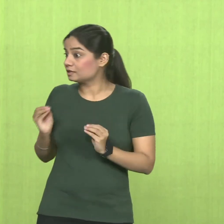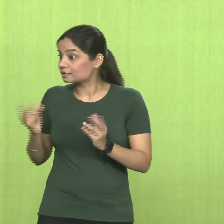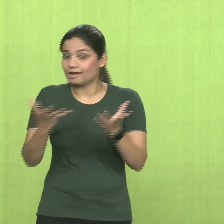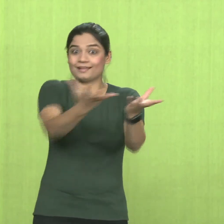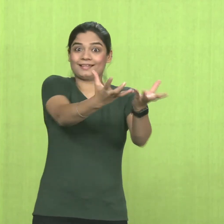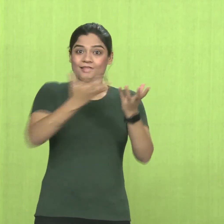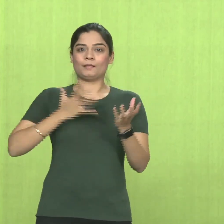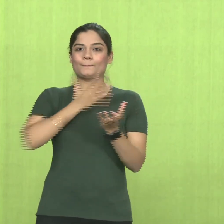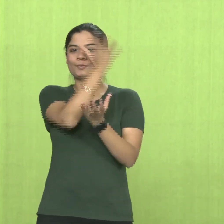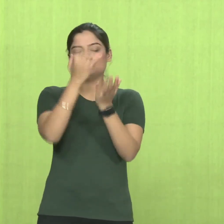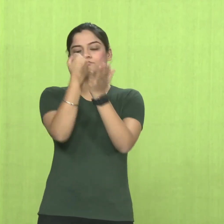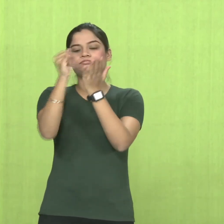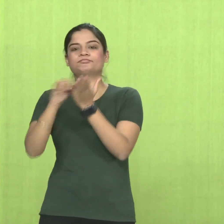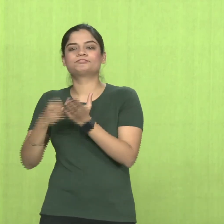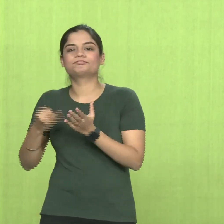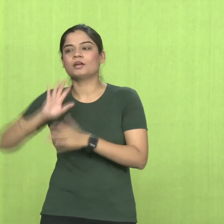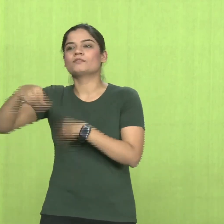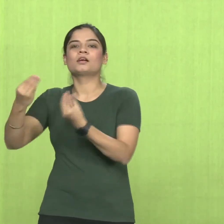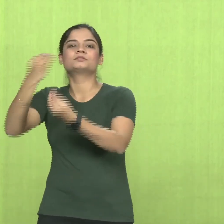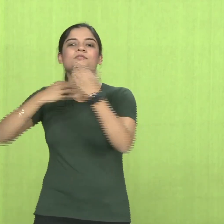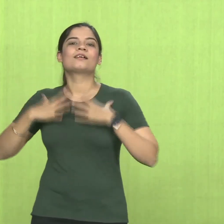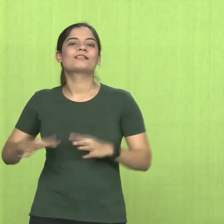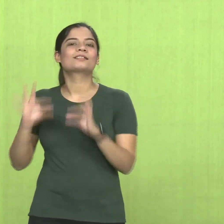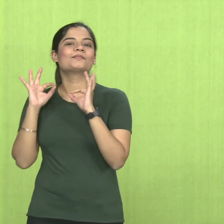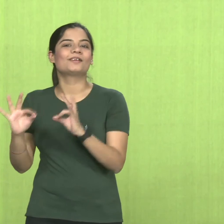just starting to cook, then you can remove the leaves.